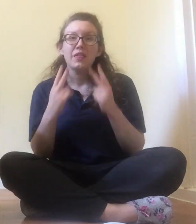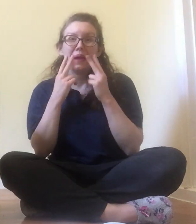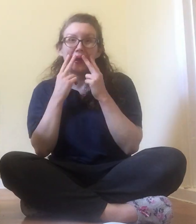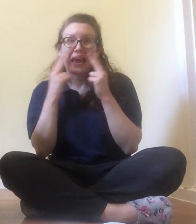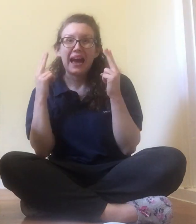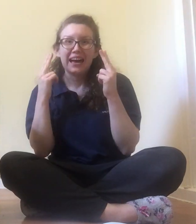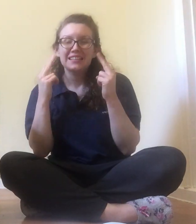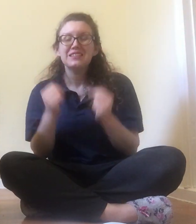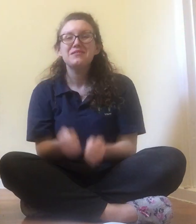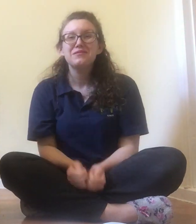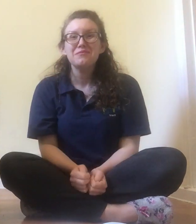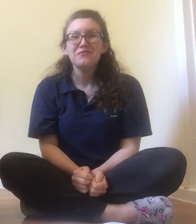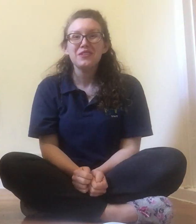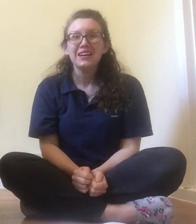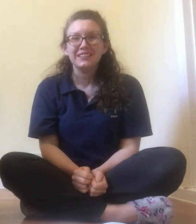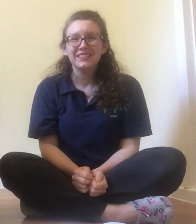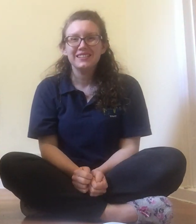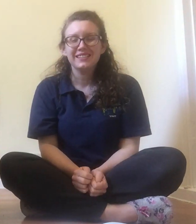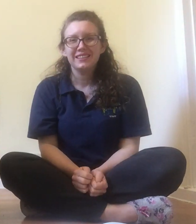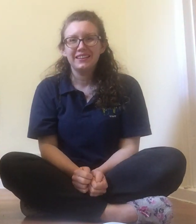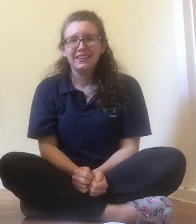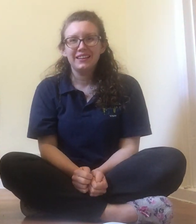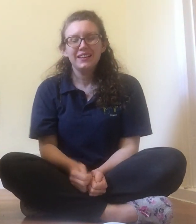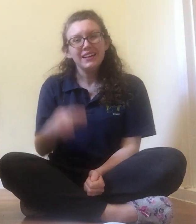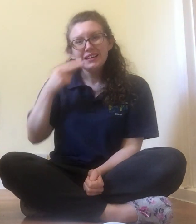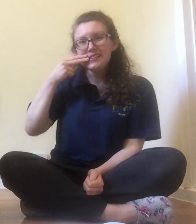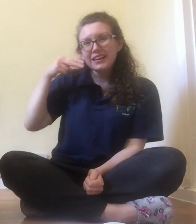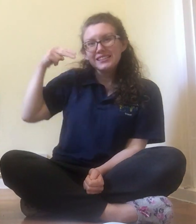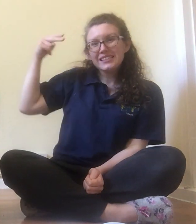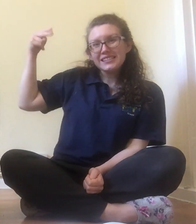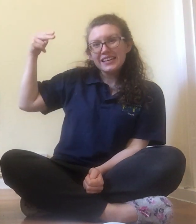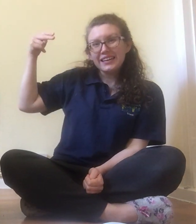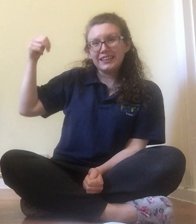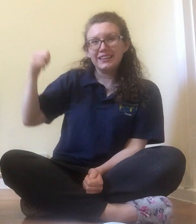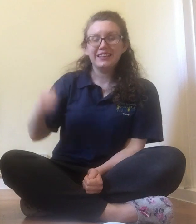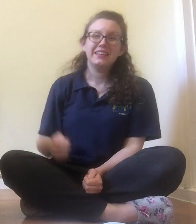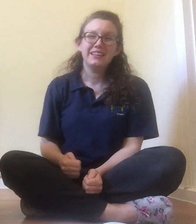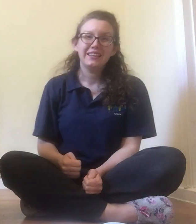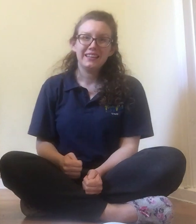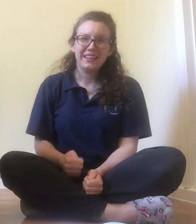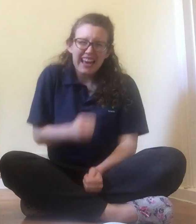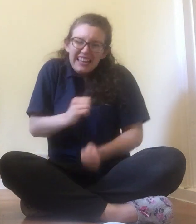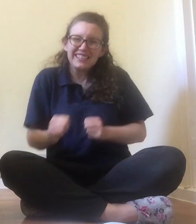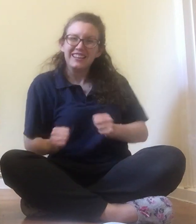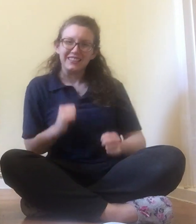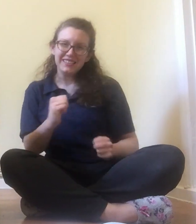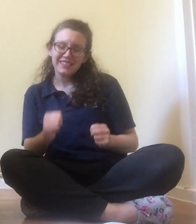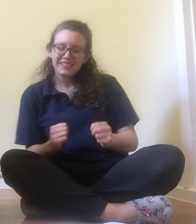The cat from France likes to sing and dance.